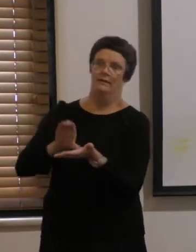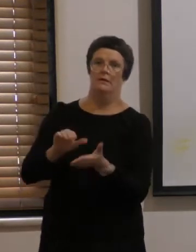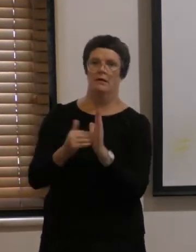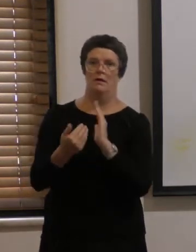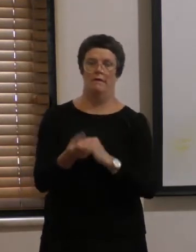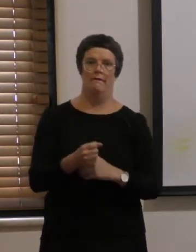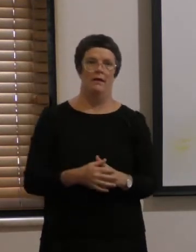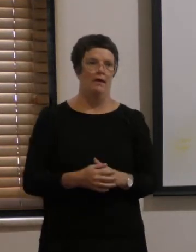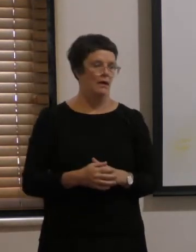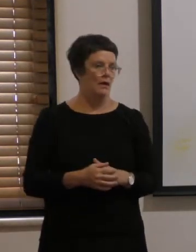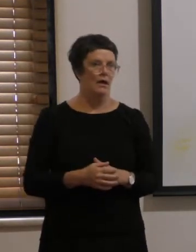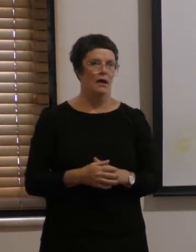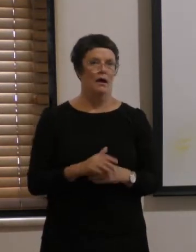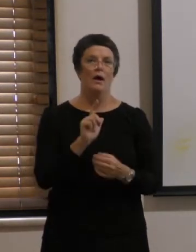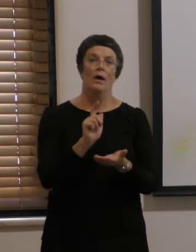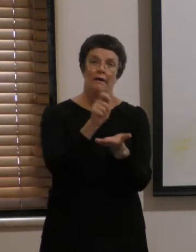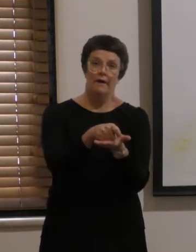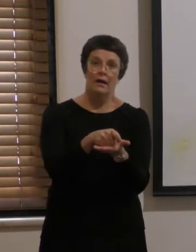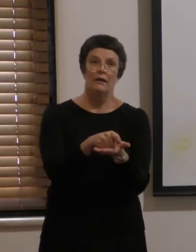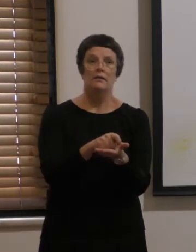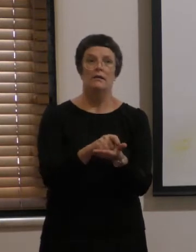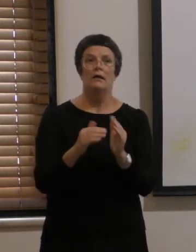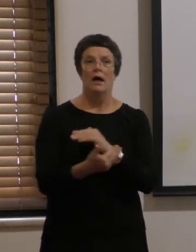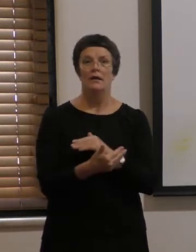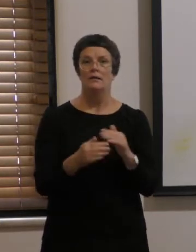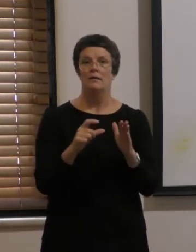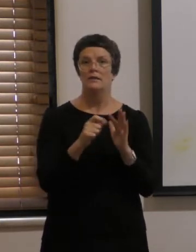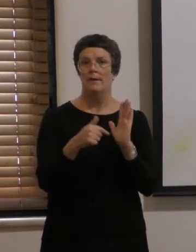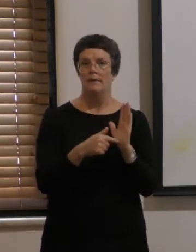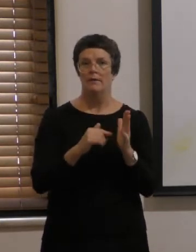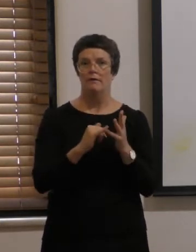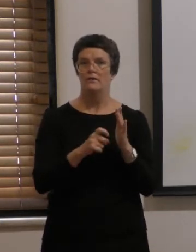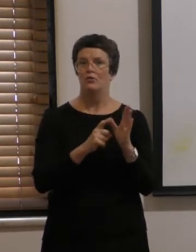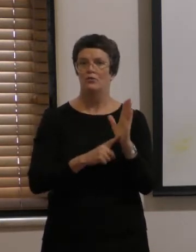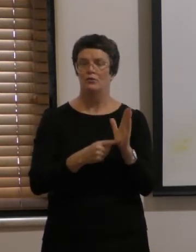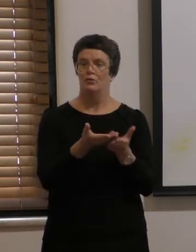we're funded through the Department of Social Services.